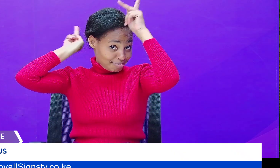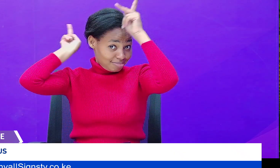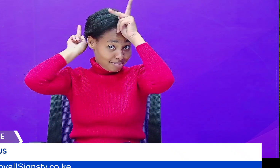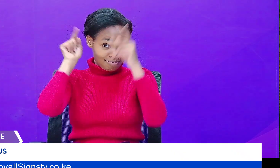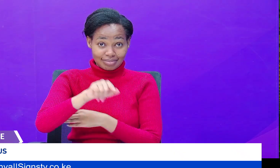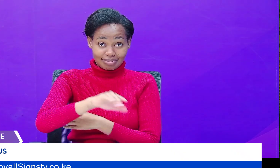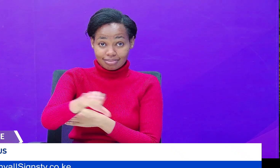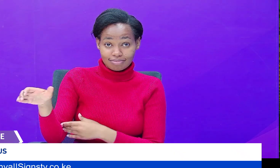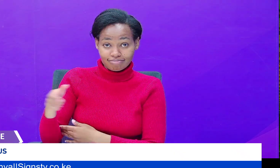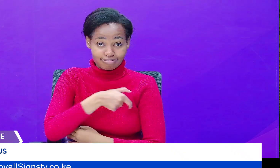Moving on to other news.